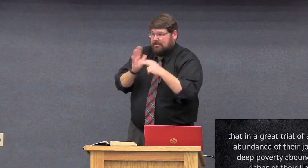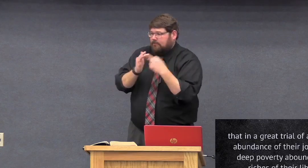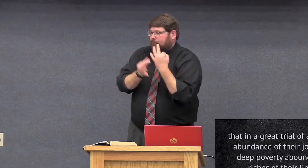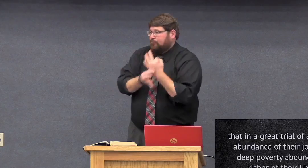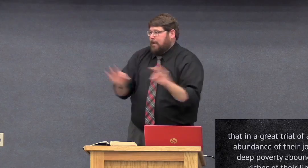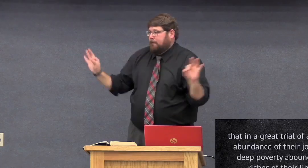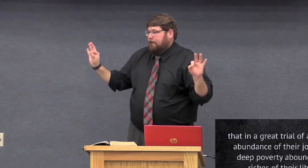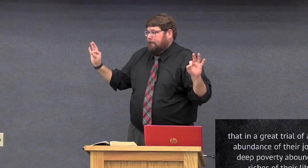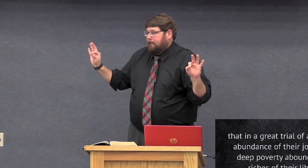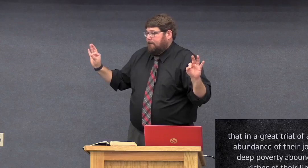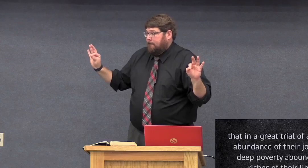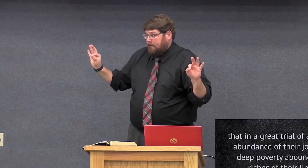It means freedom.